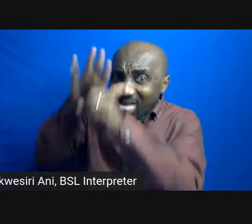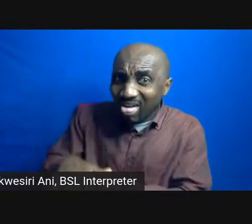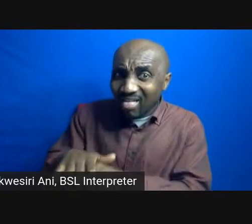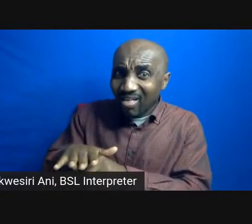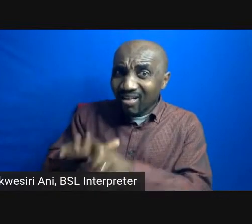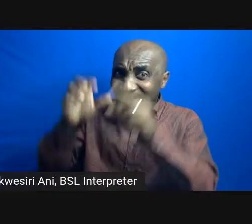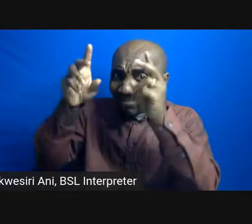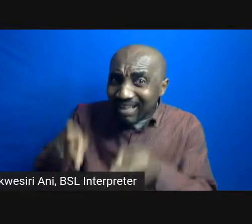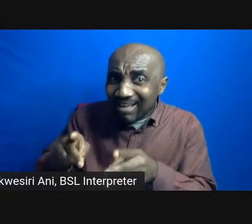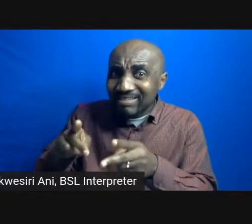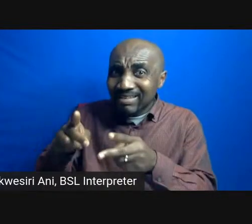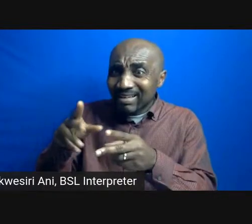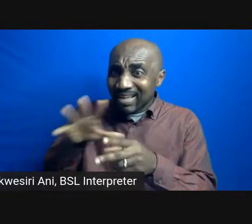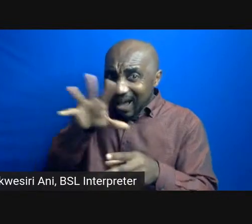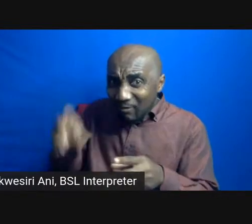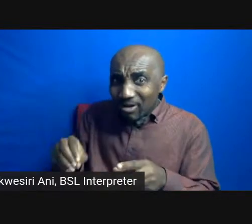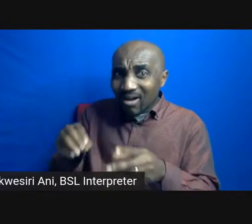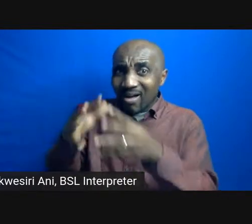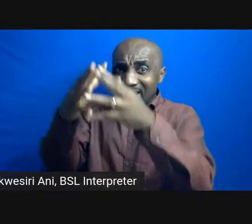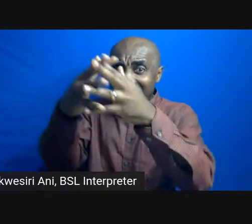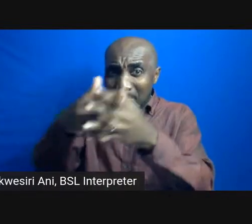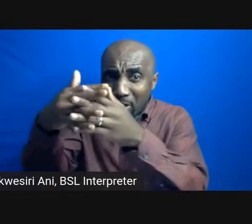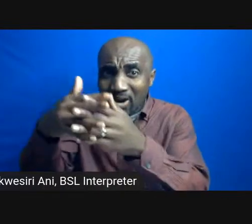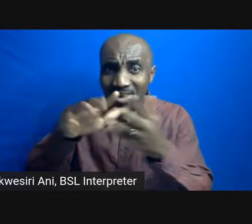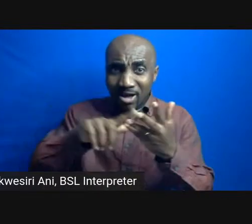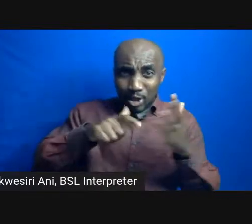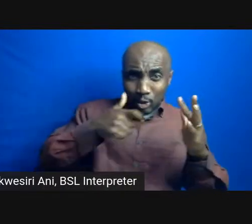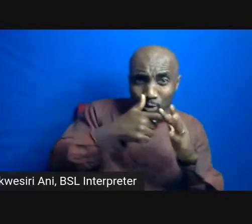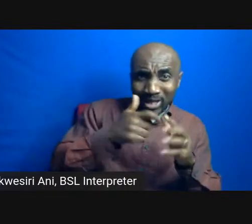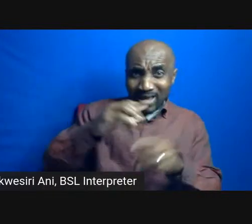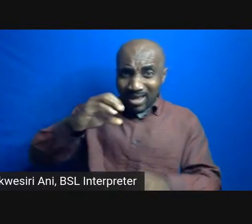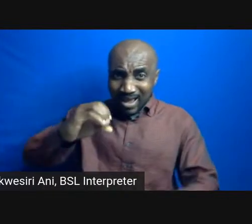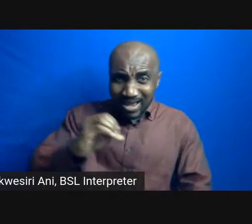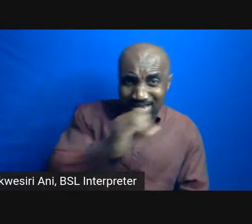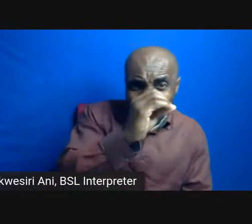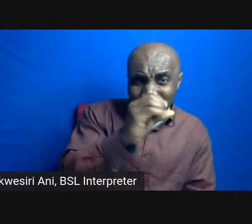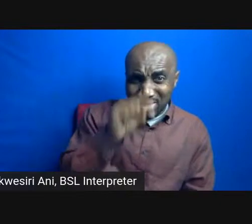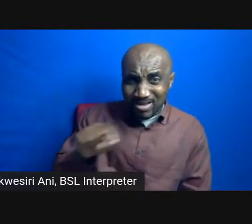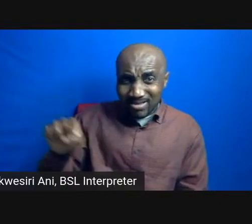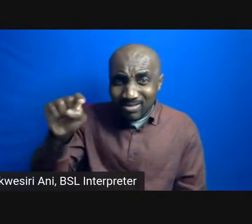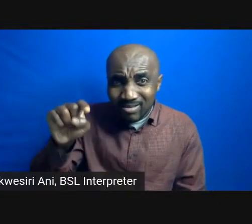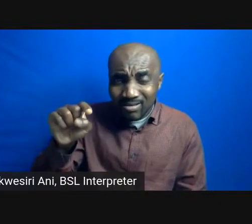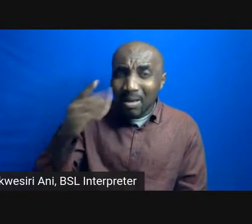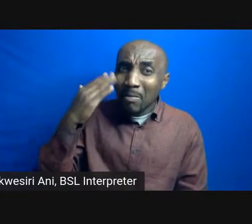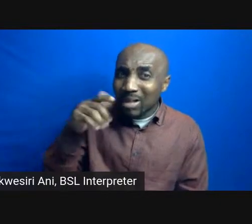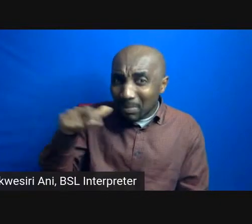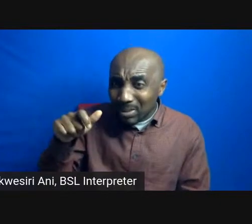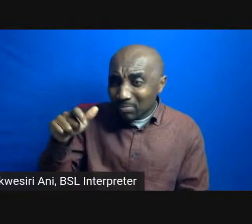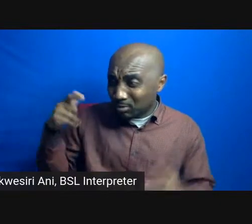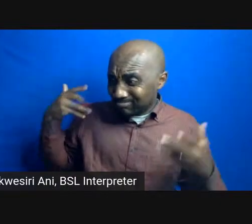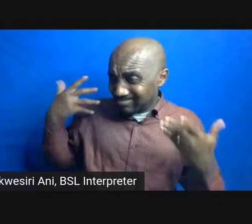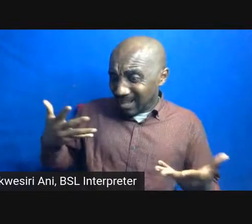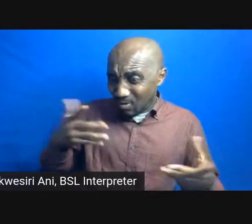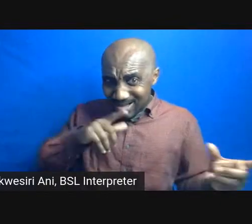the US, the UK, the Caribbean, the suffering of which continues to this